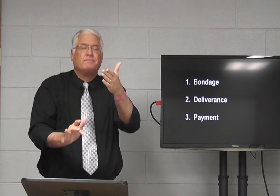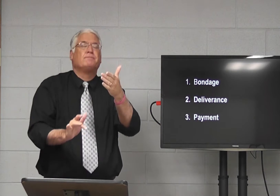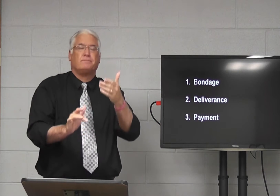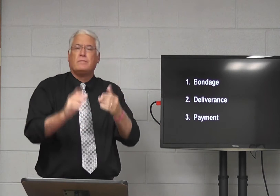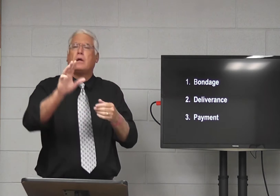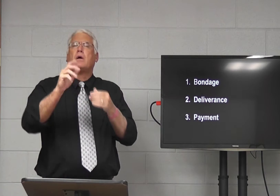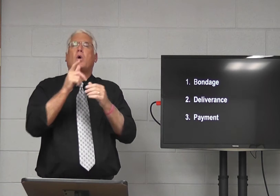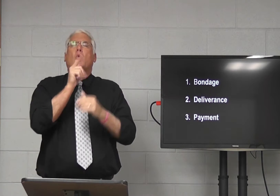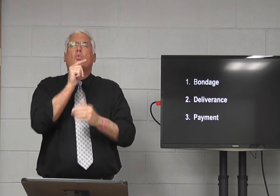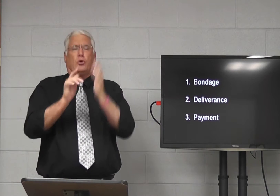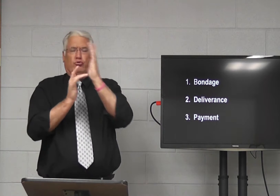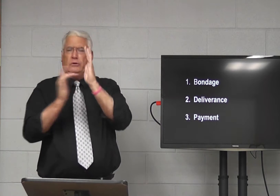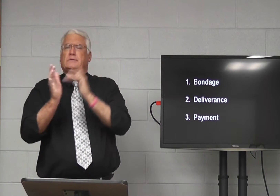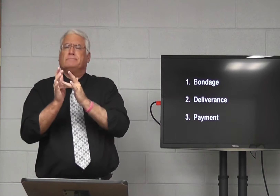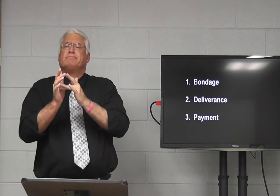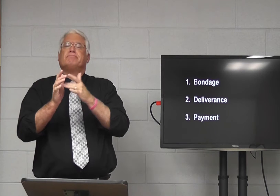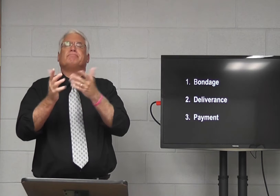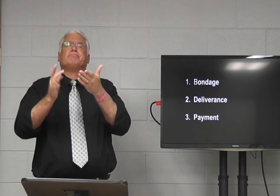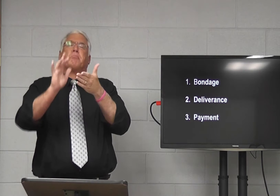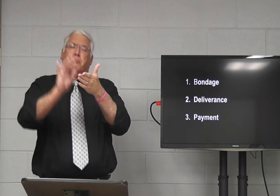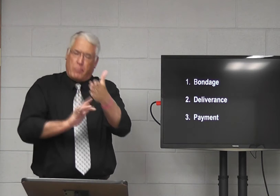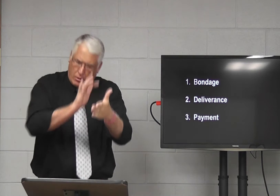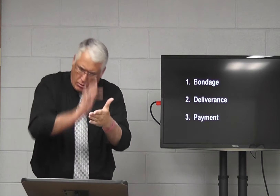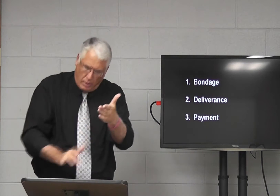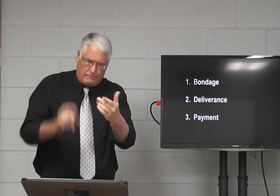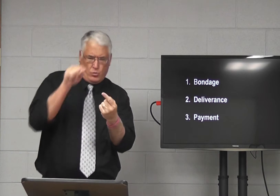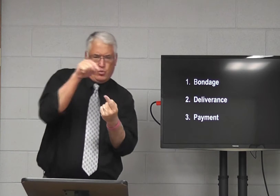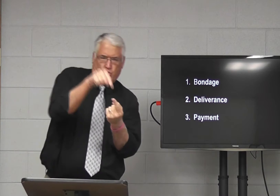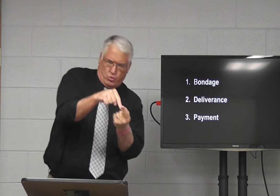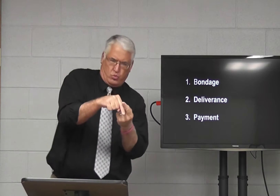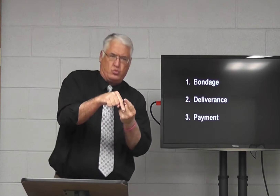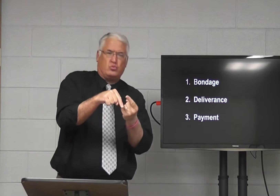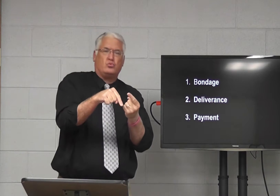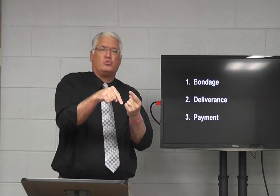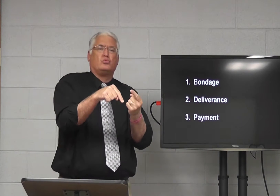left. So when